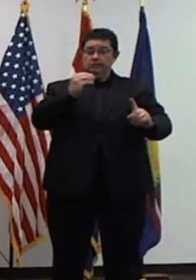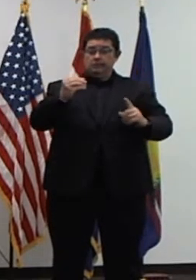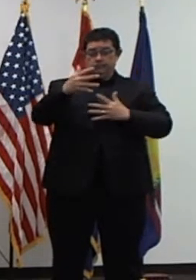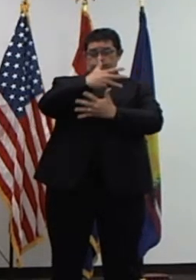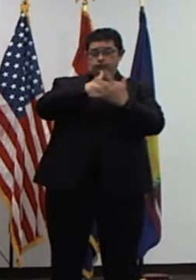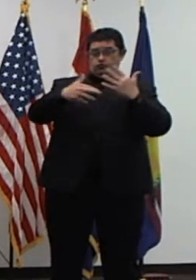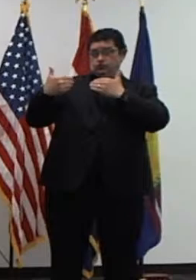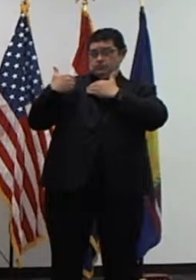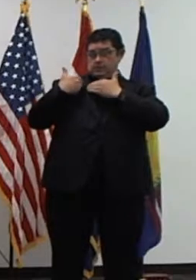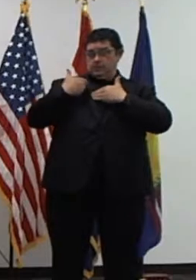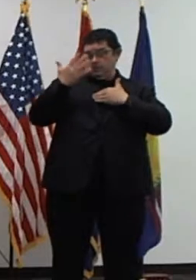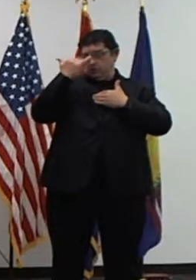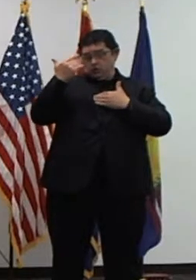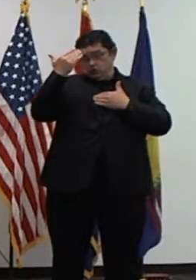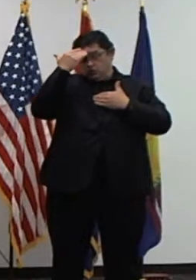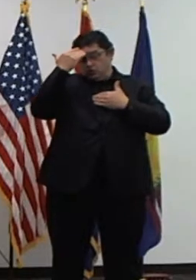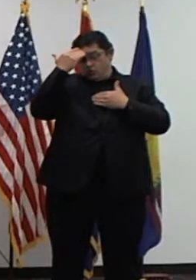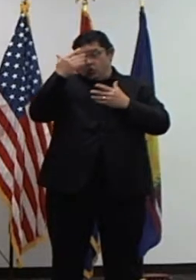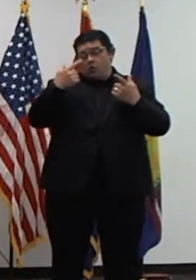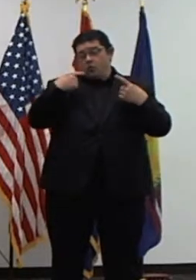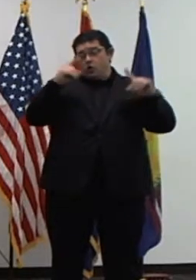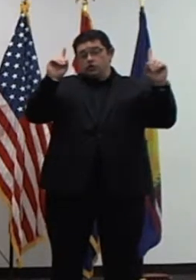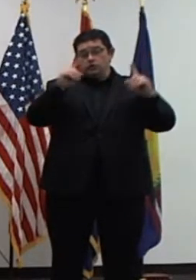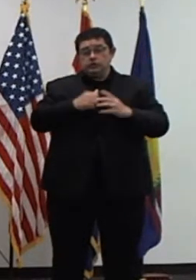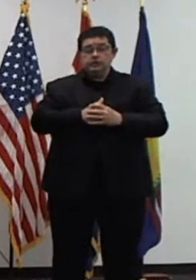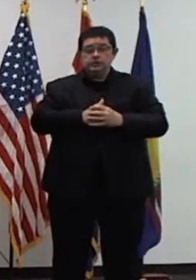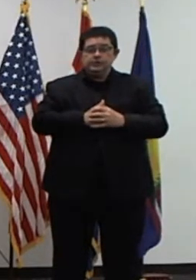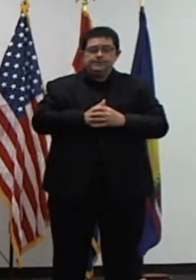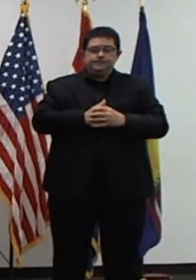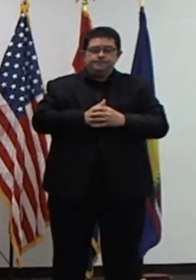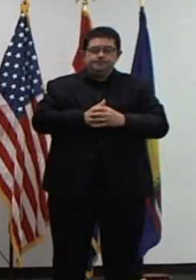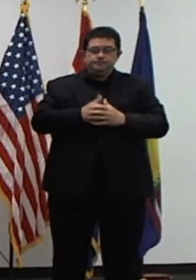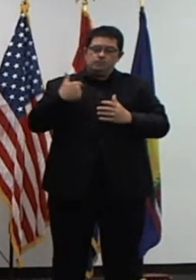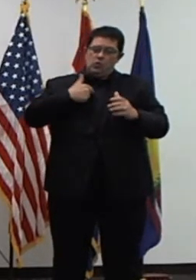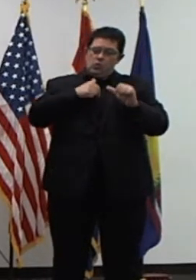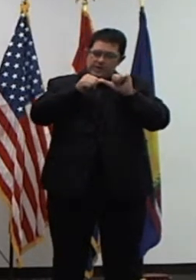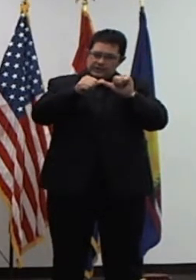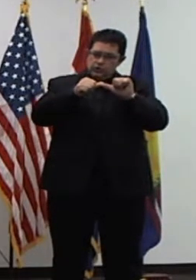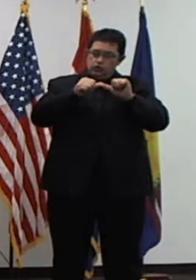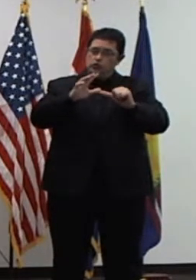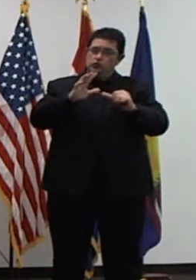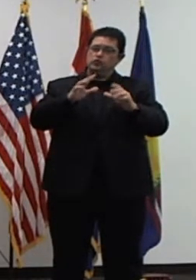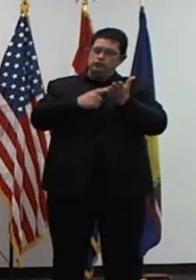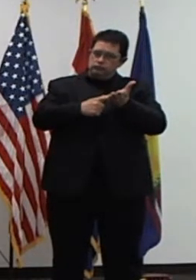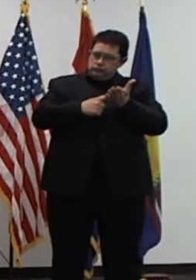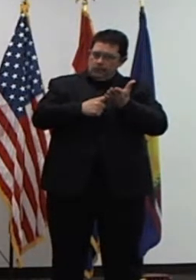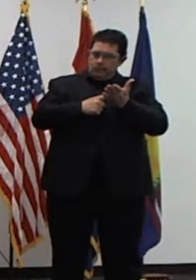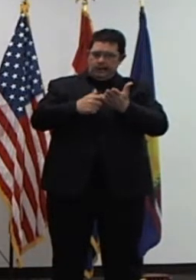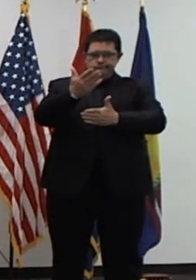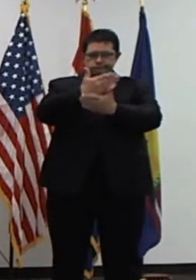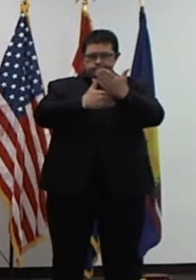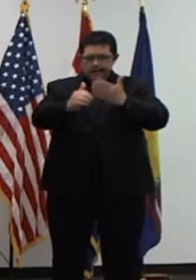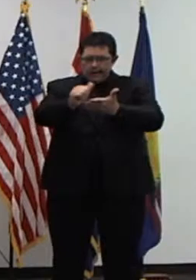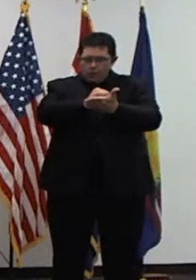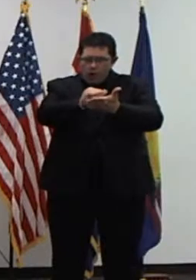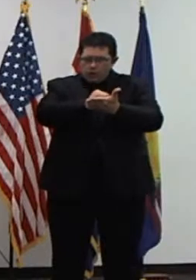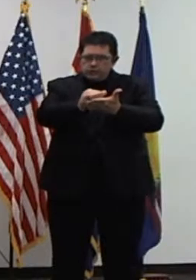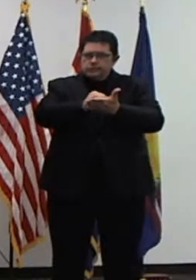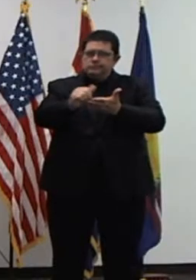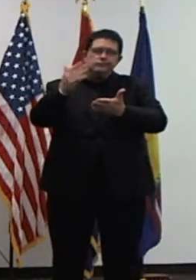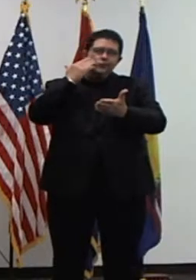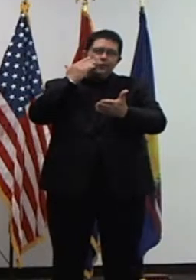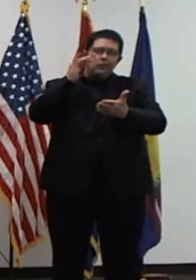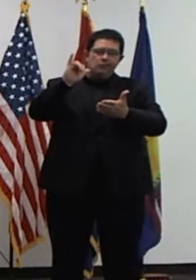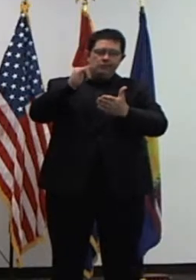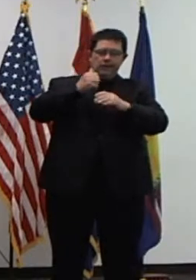works. We continue to talk about hand washing because we know that that prevents the spread of the virus as